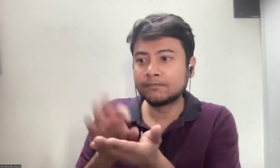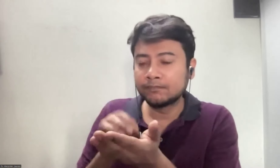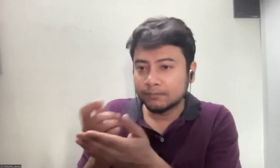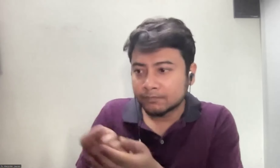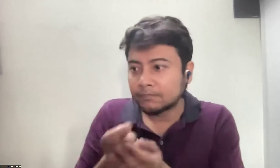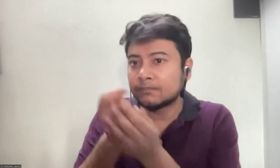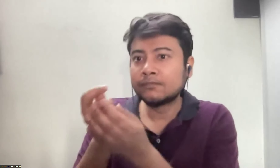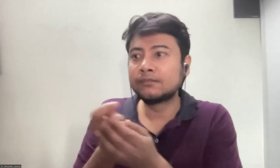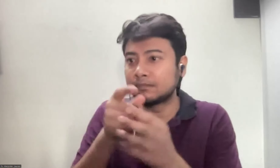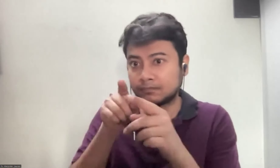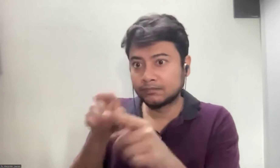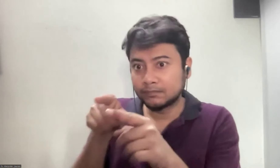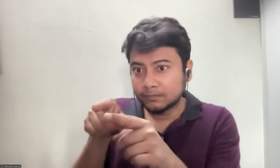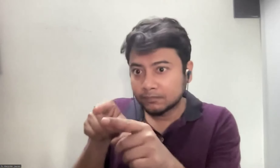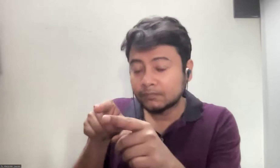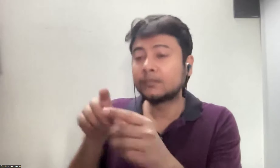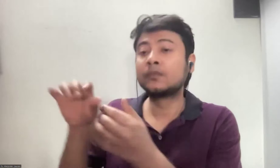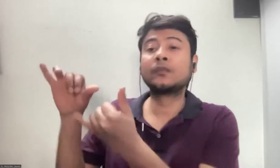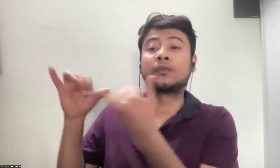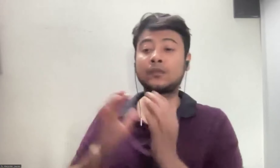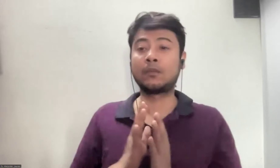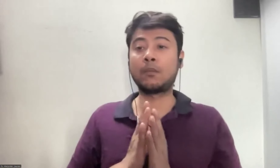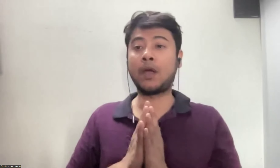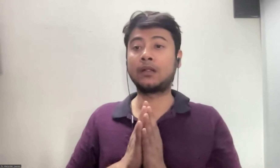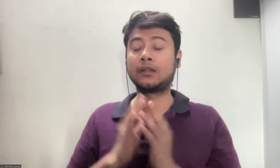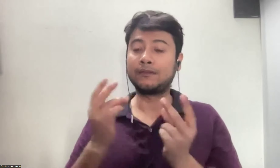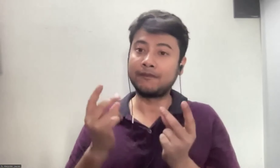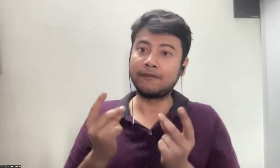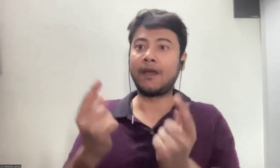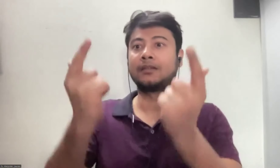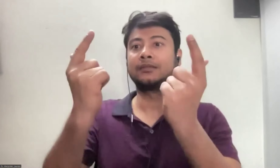or we obtain that bhakti very fast.